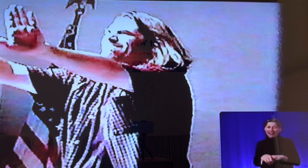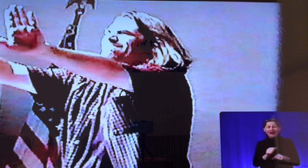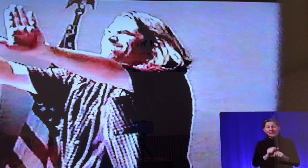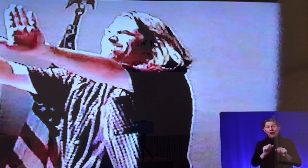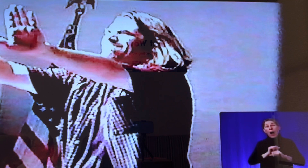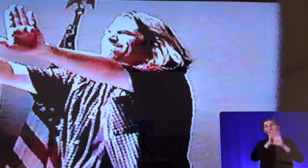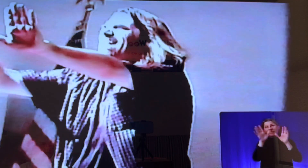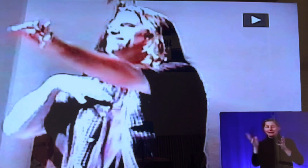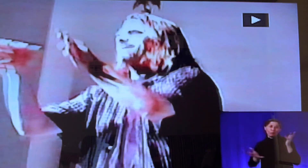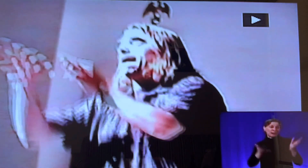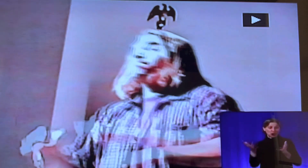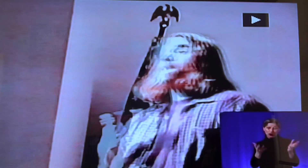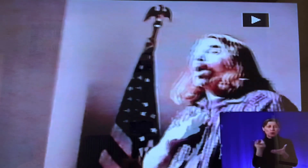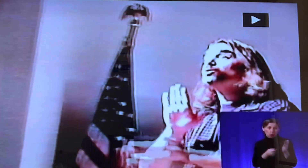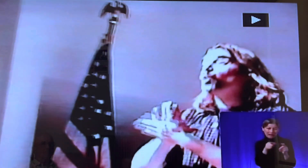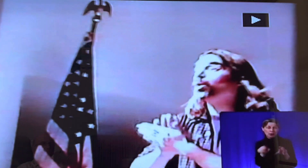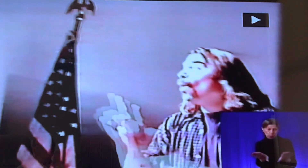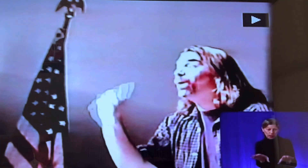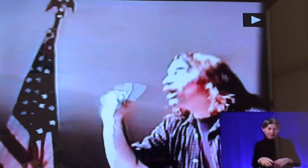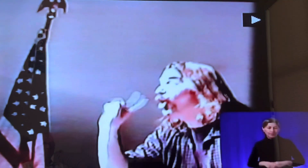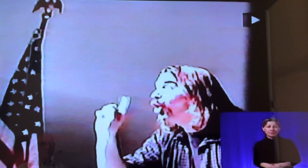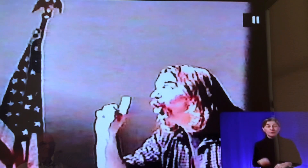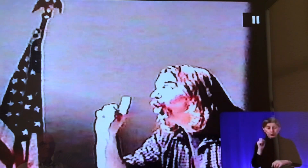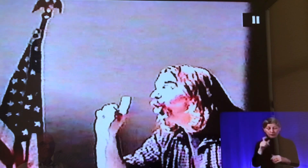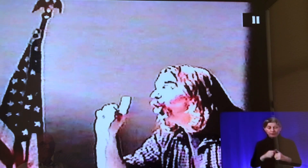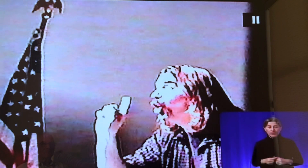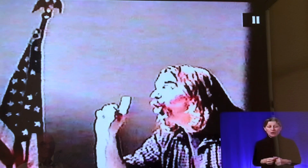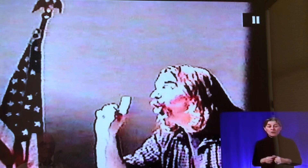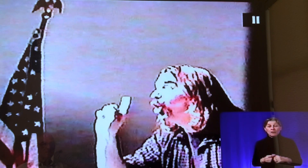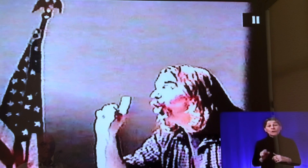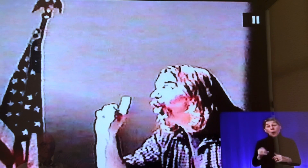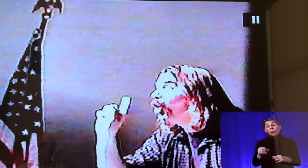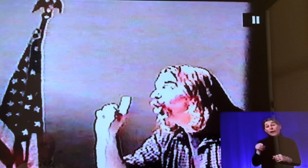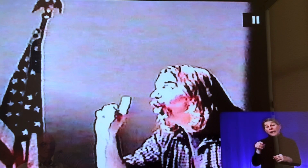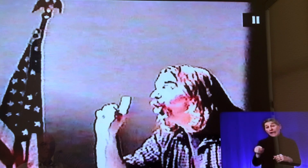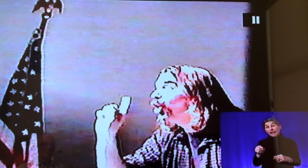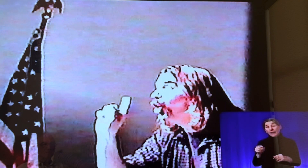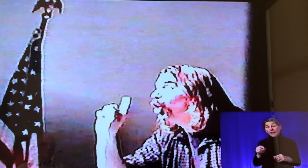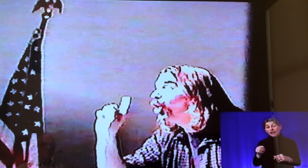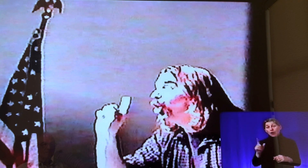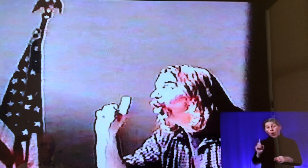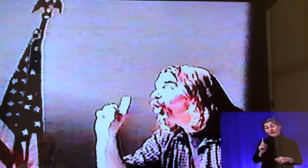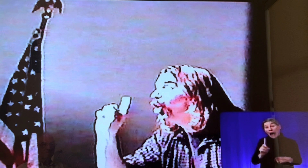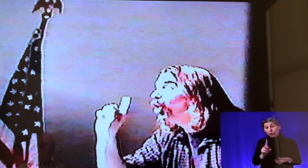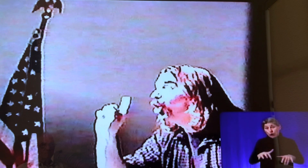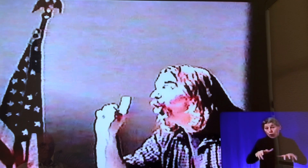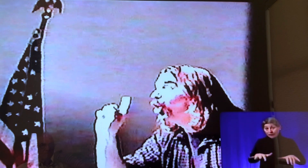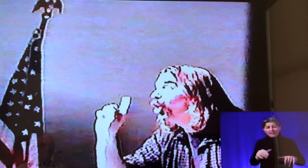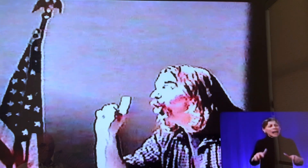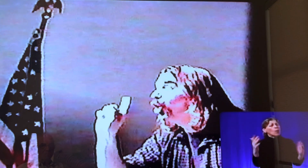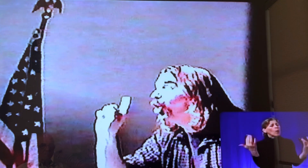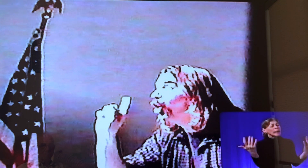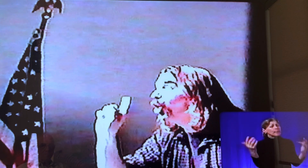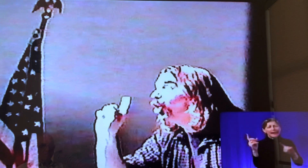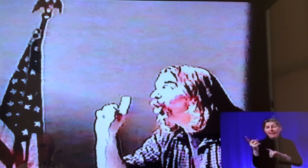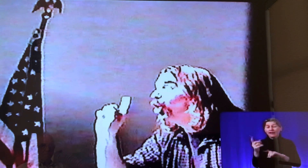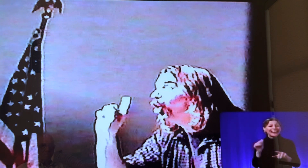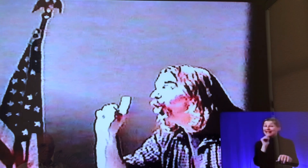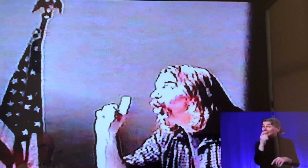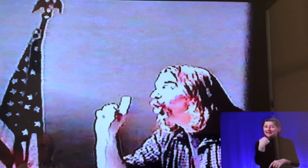doing. Okay. So he goes out to the audience and he says, now wait a minute, he doesn't say wait a minute,